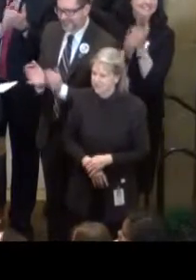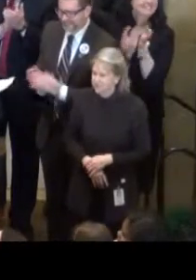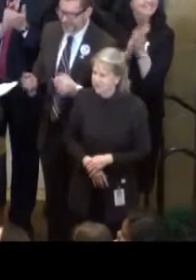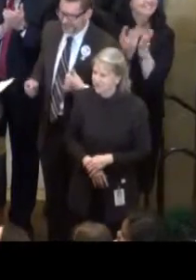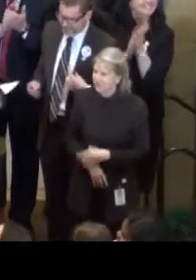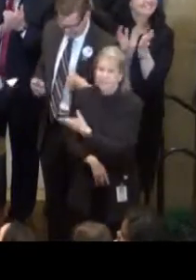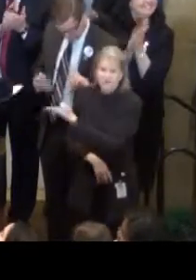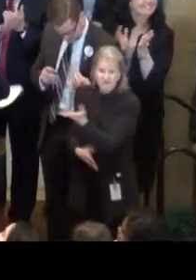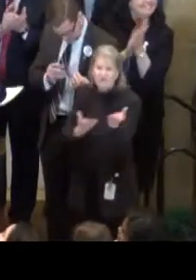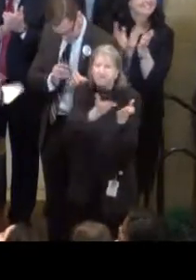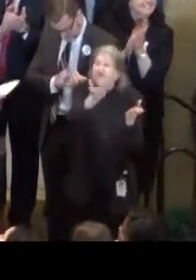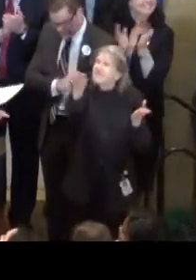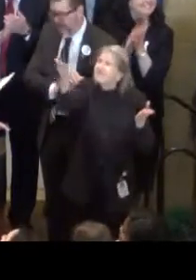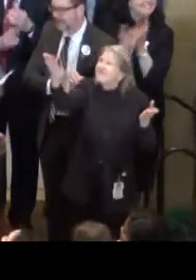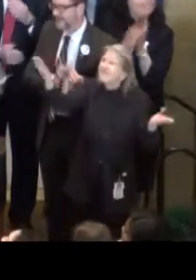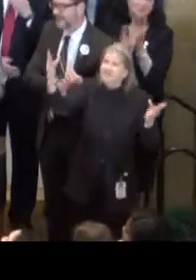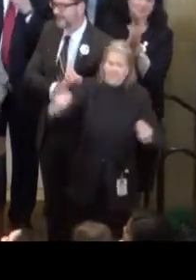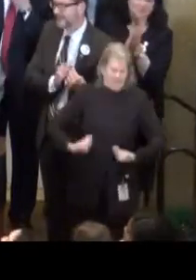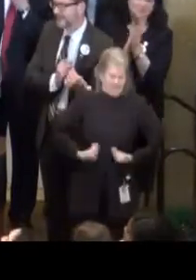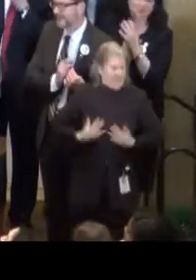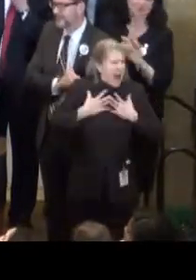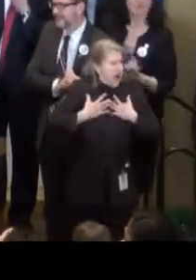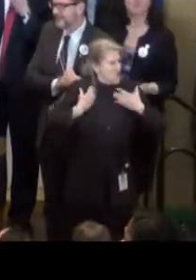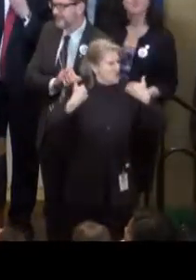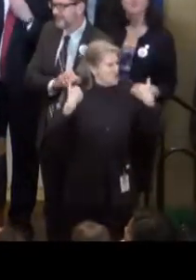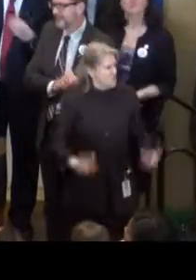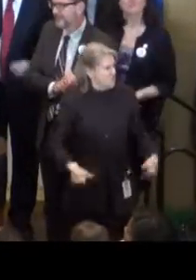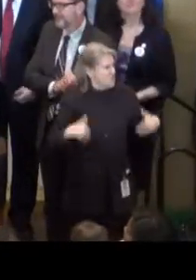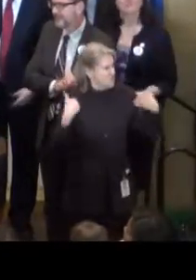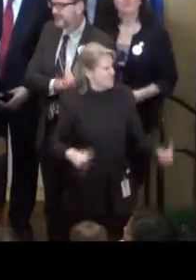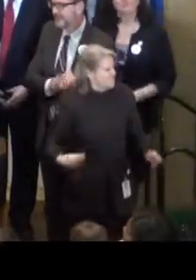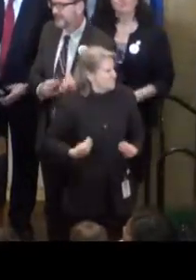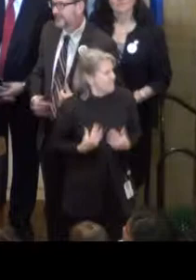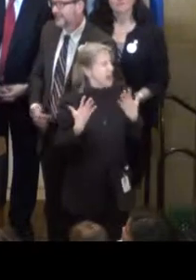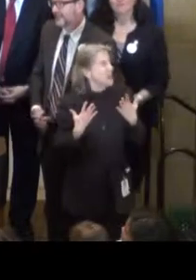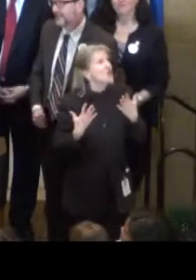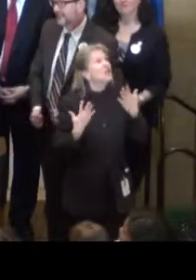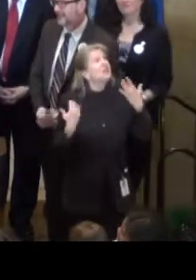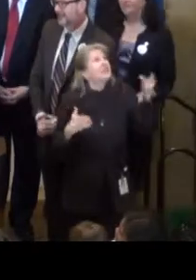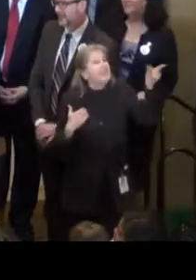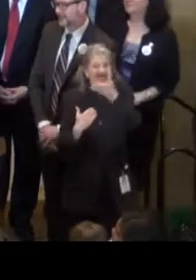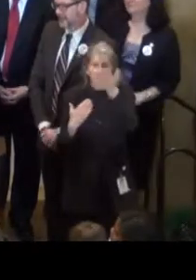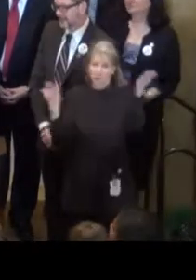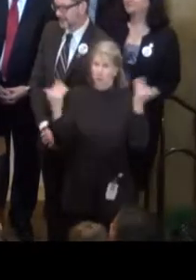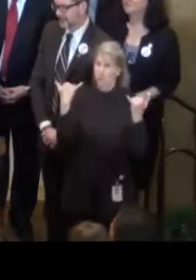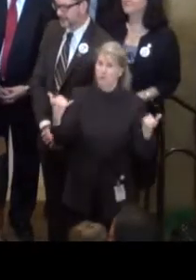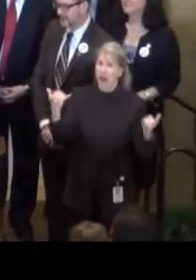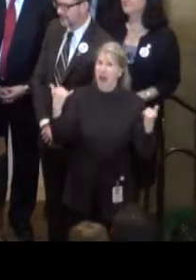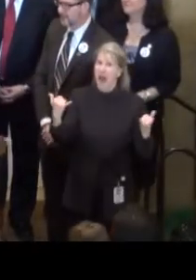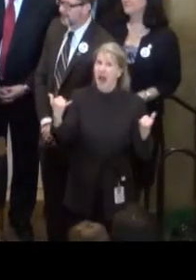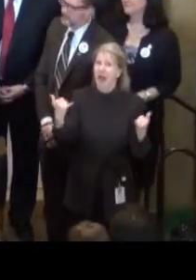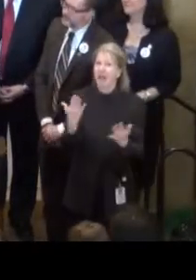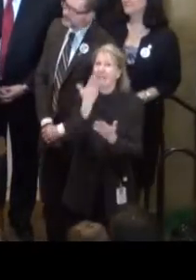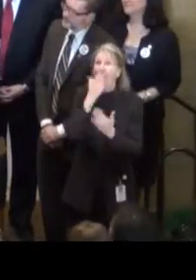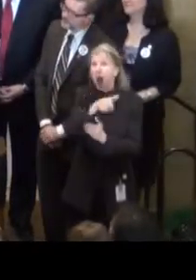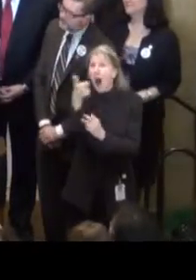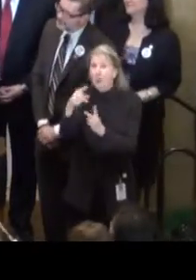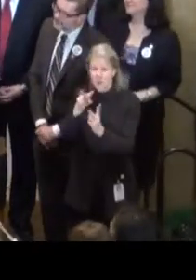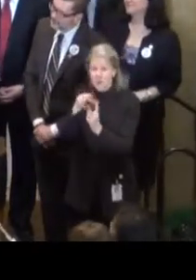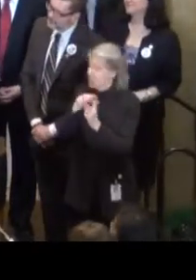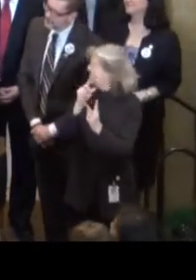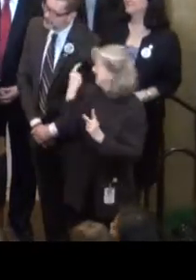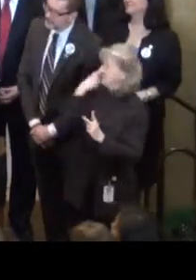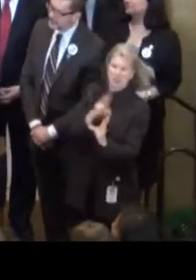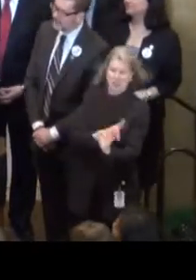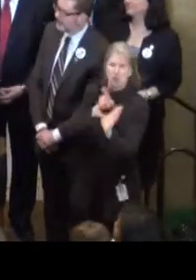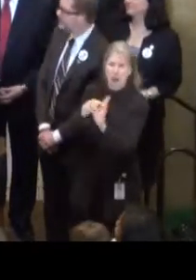You are inspiring in being here today. I want to thank two more of my colleagues who've joined us,